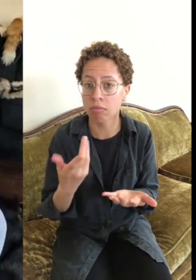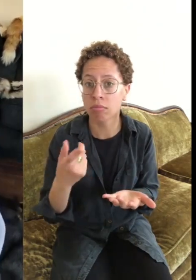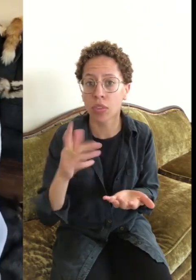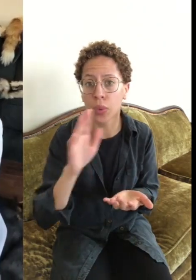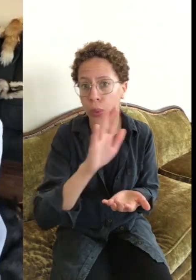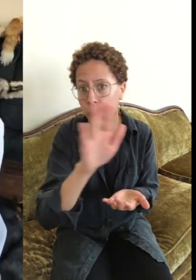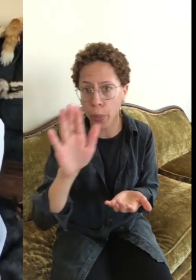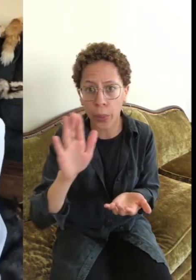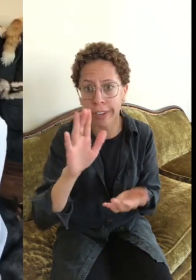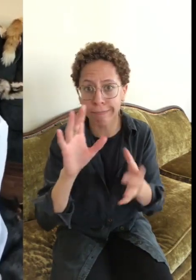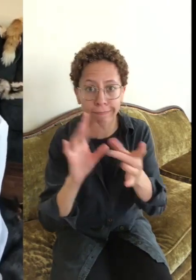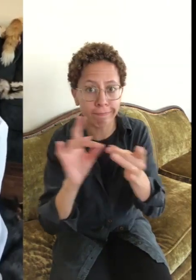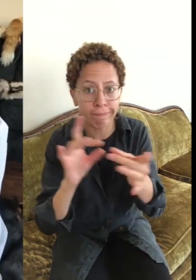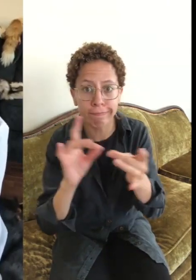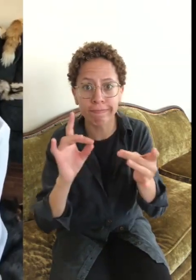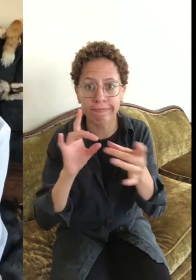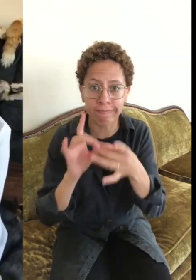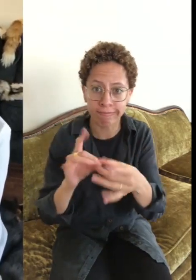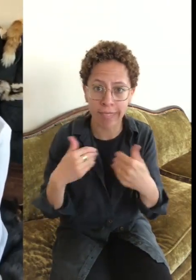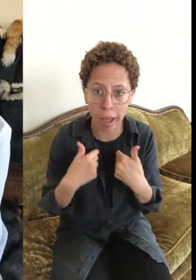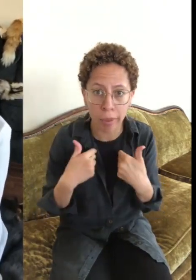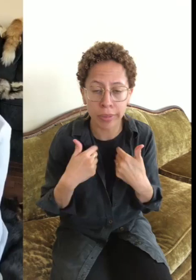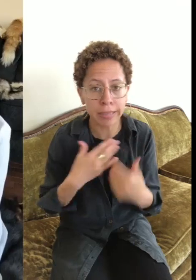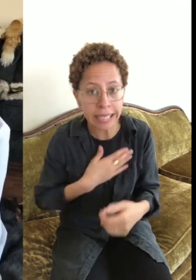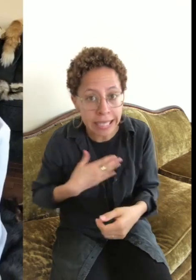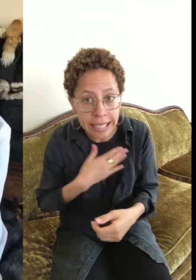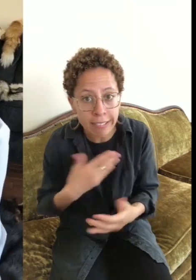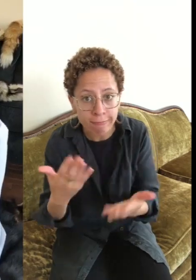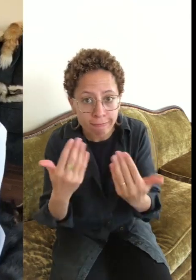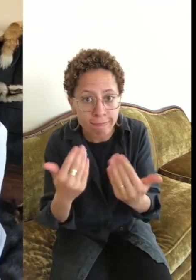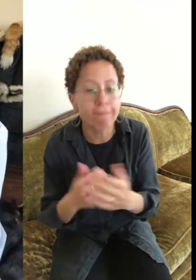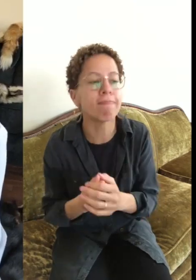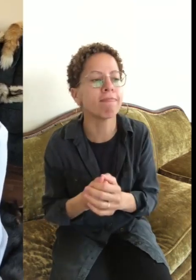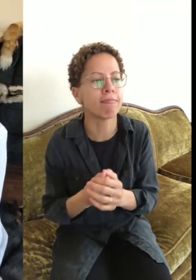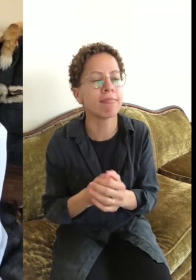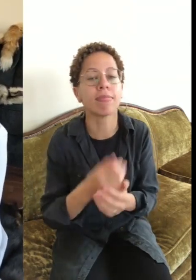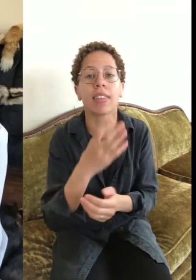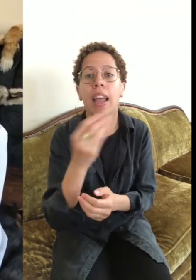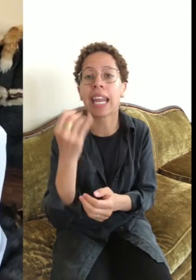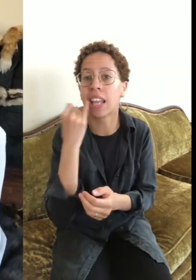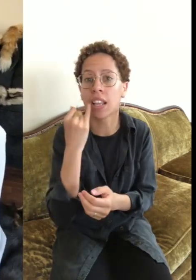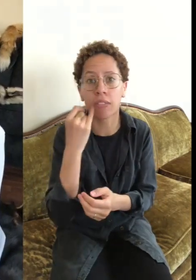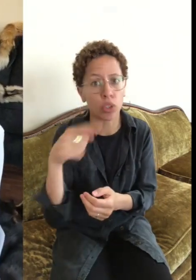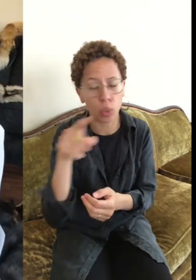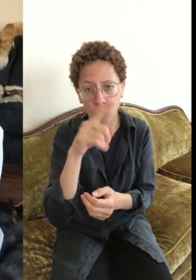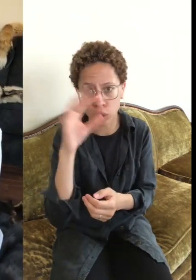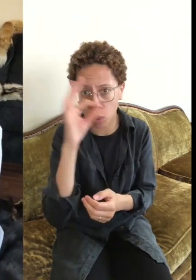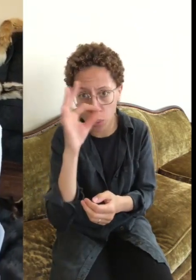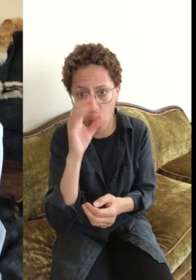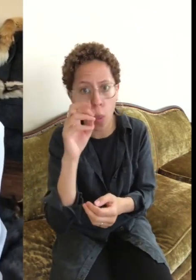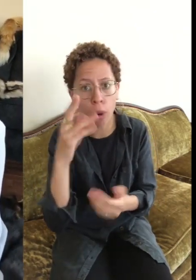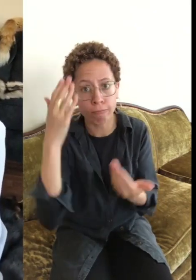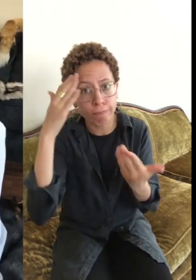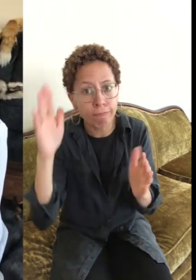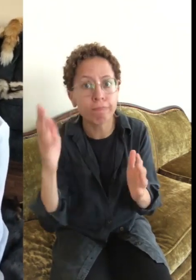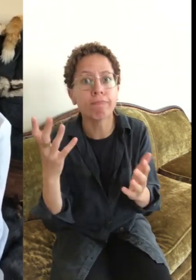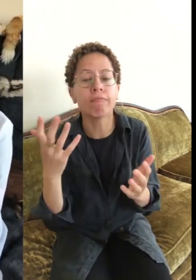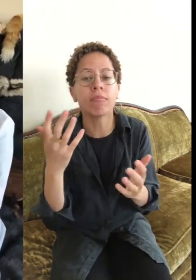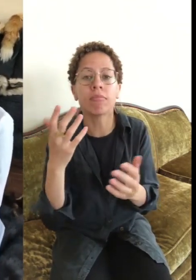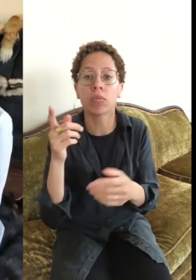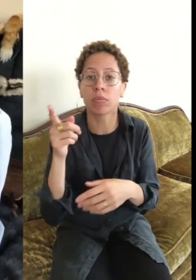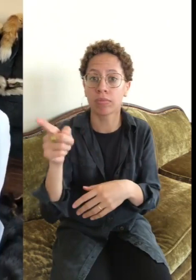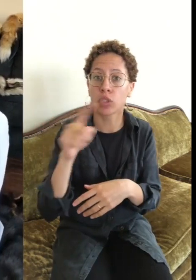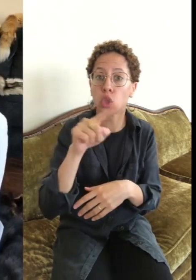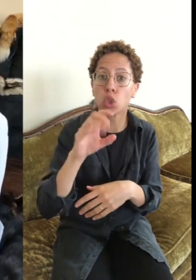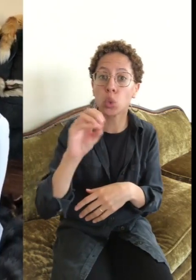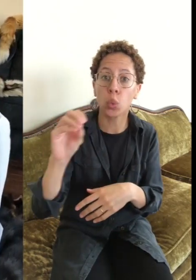We would love your insight on animals. And also, if you're not aware already, I'd like to let you know that